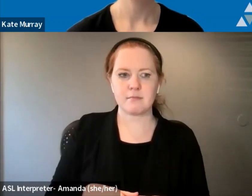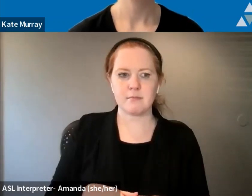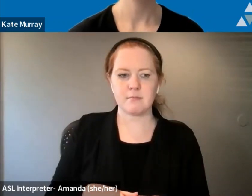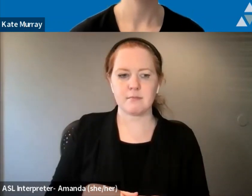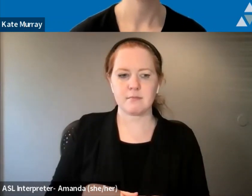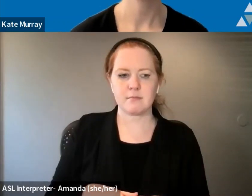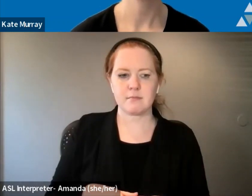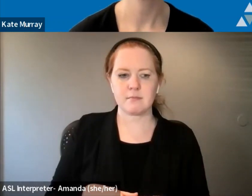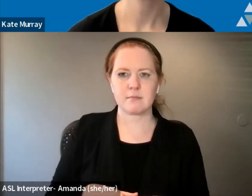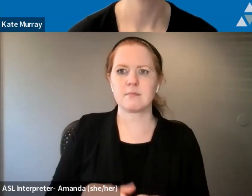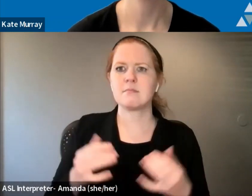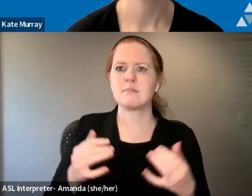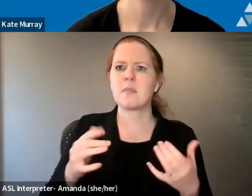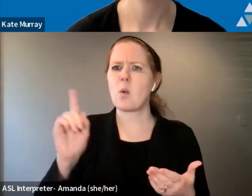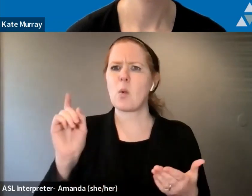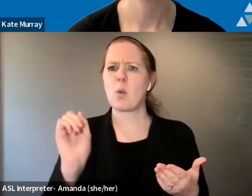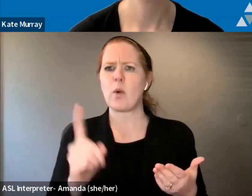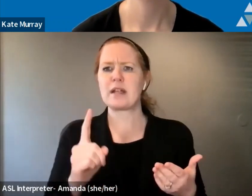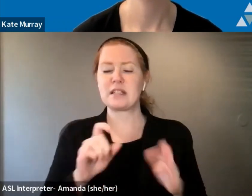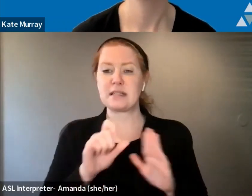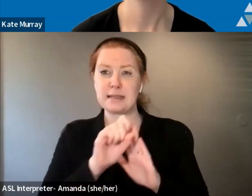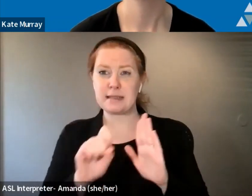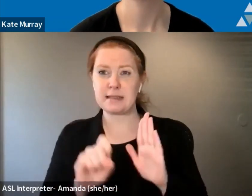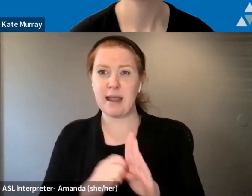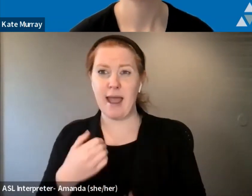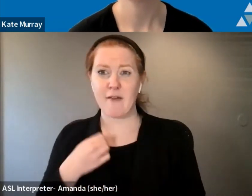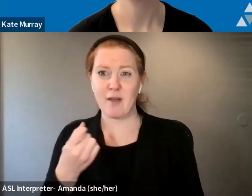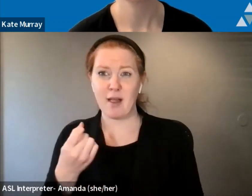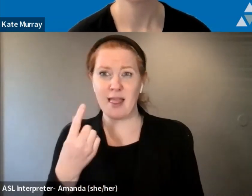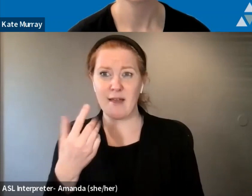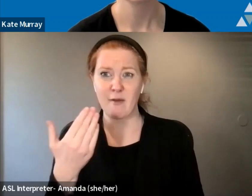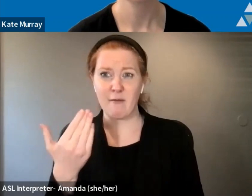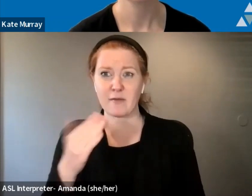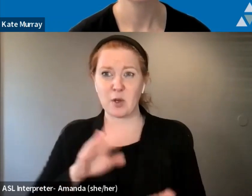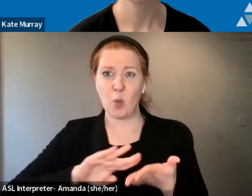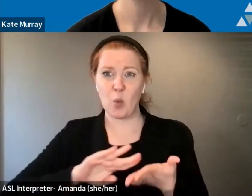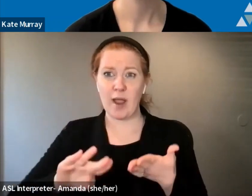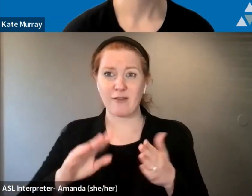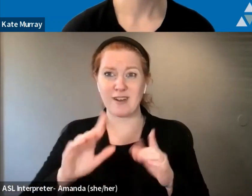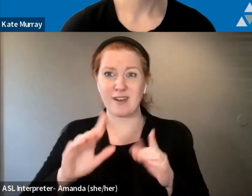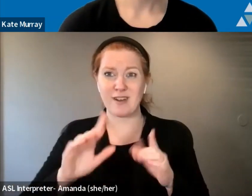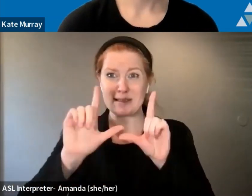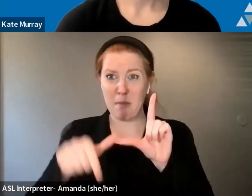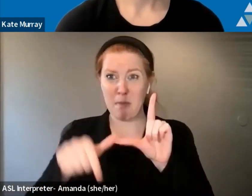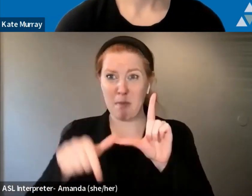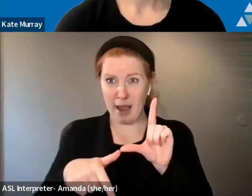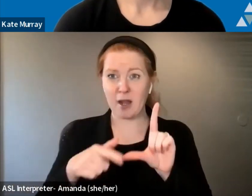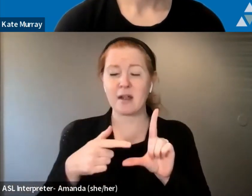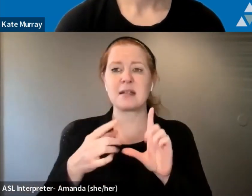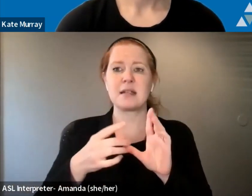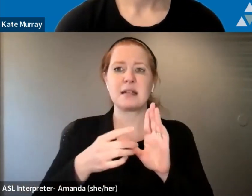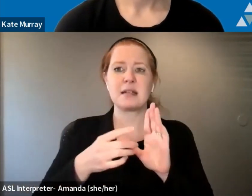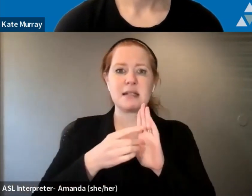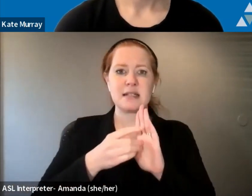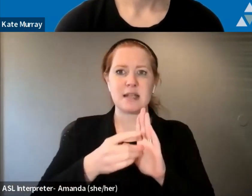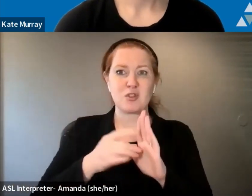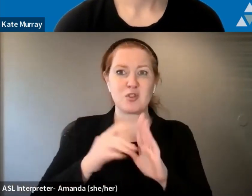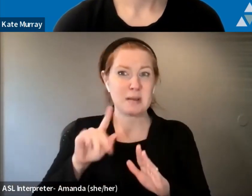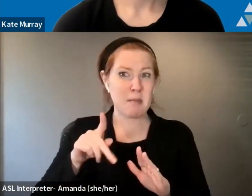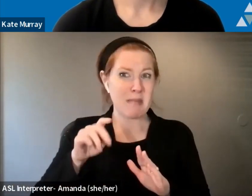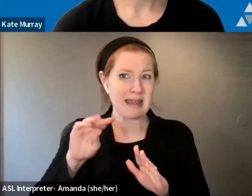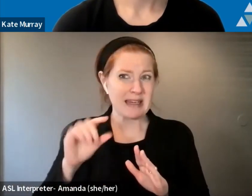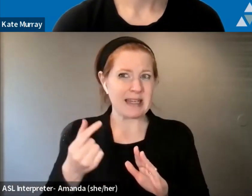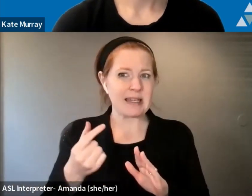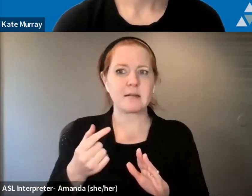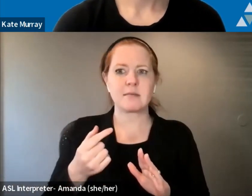There's a question about the state having an 1115 waiver that's expired and the demonstration is pending. I'm sorry, I